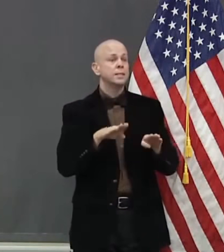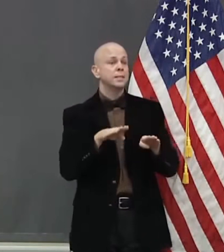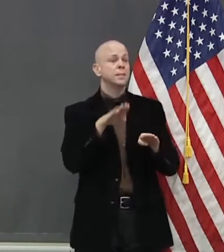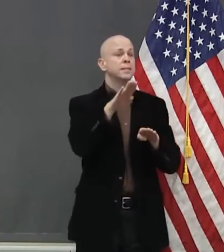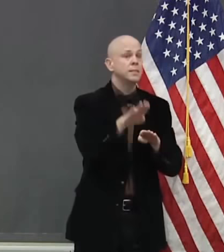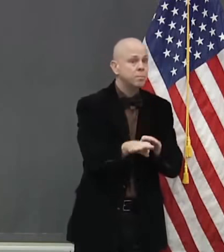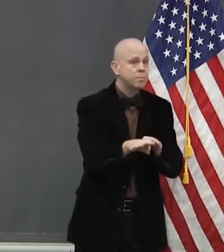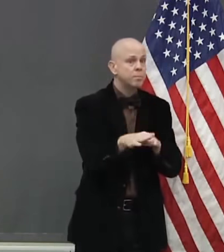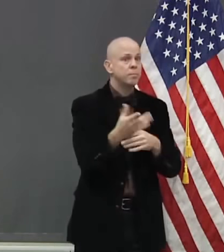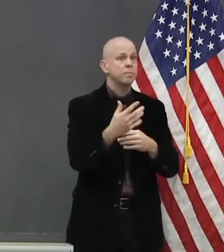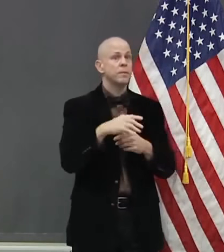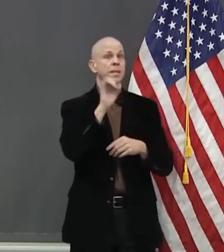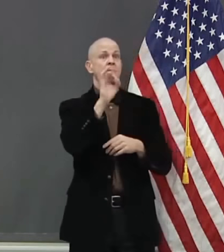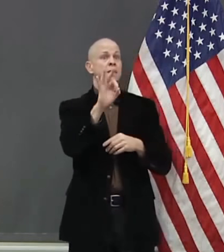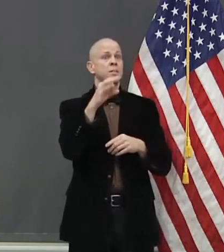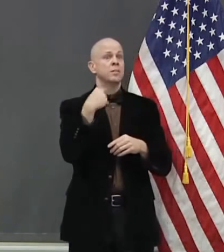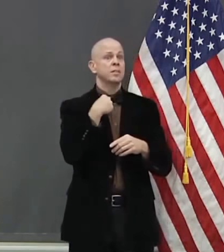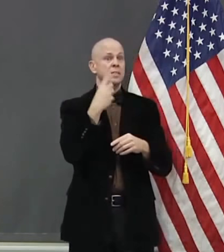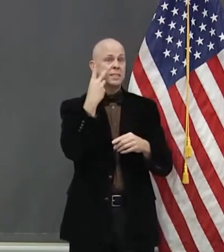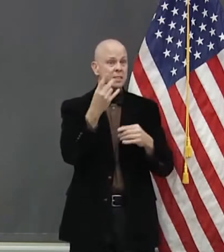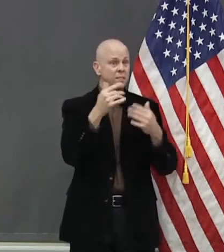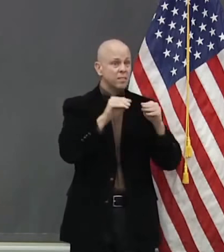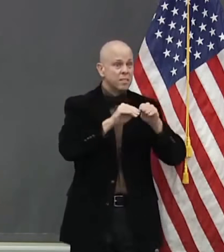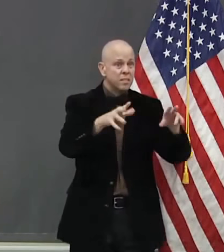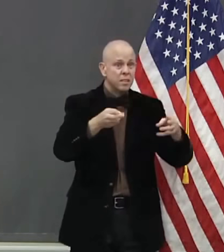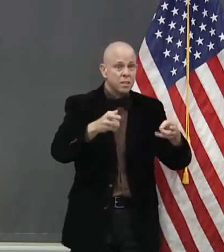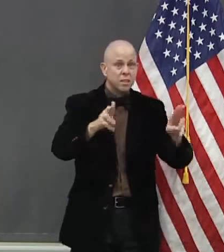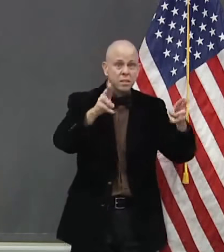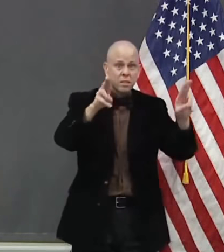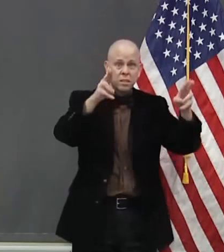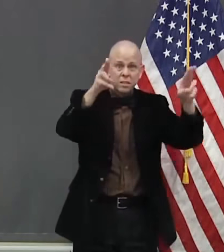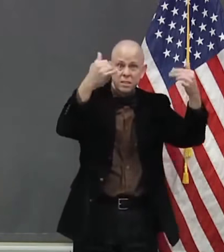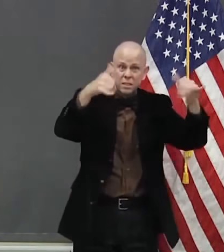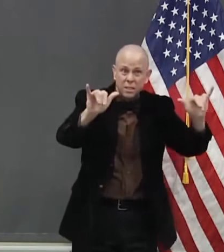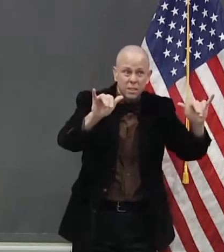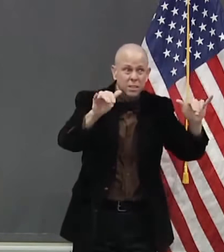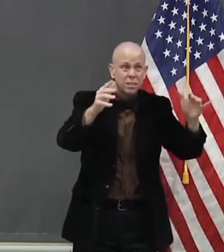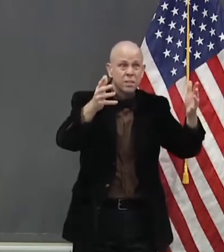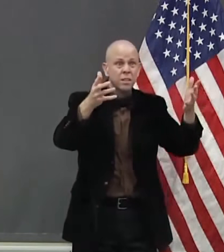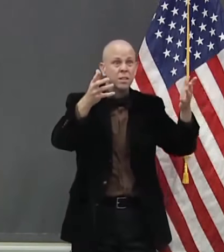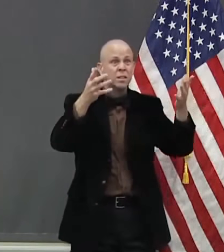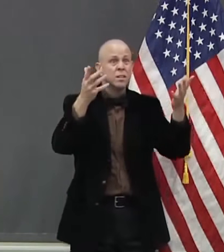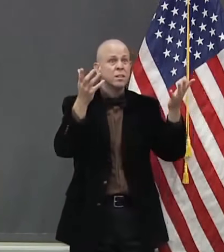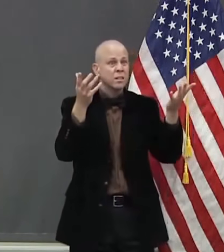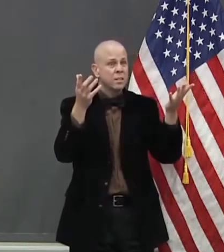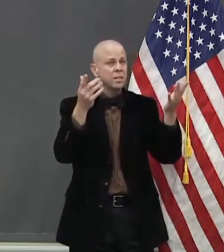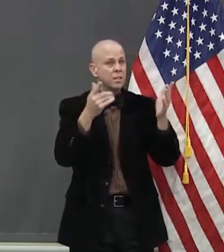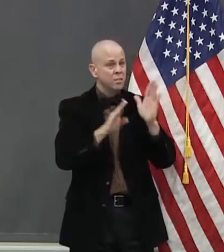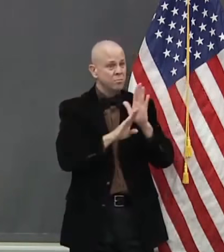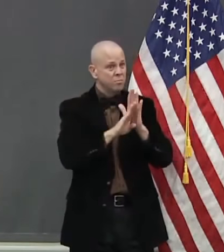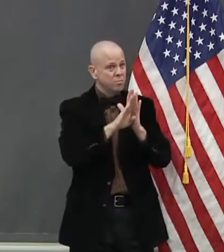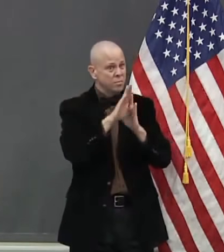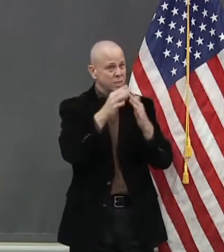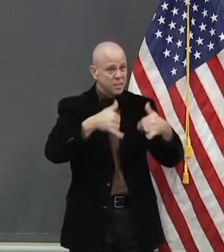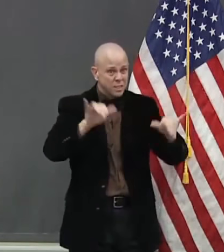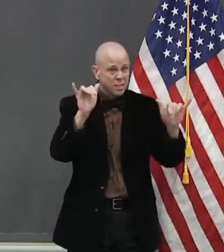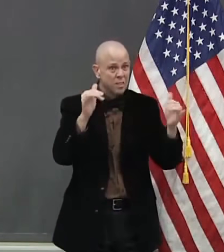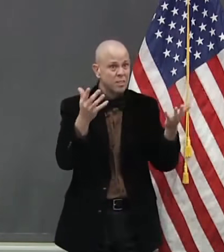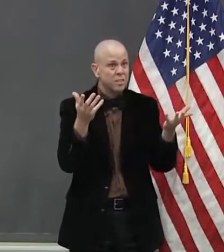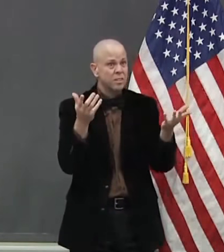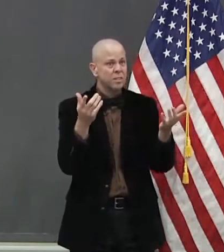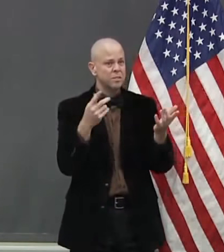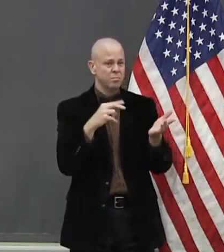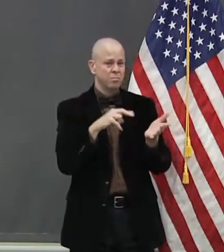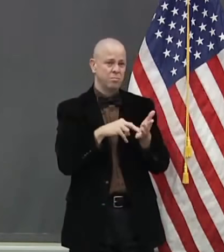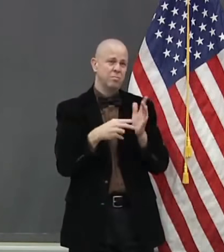continue to see community spread continue and the amount of cases continue to rise, then I'm going to have